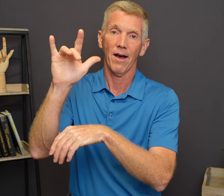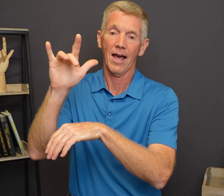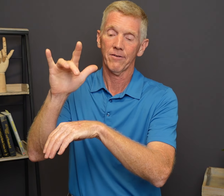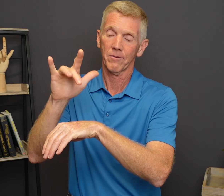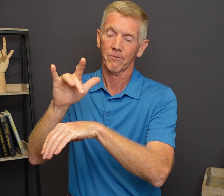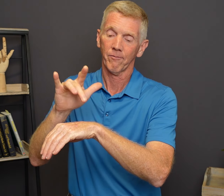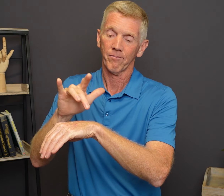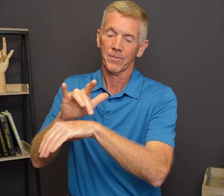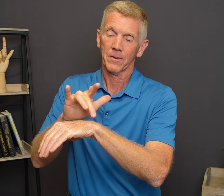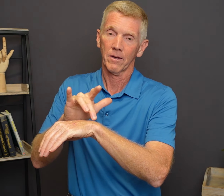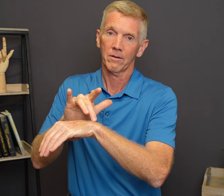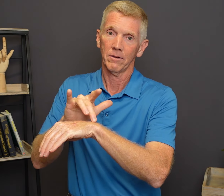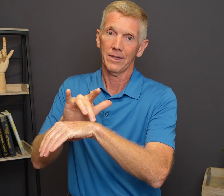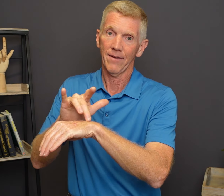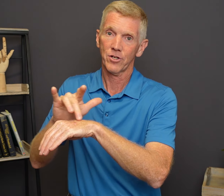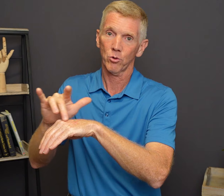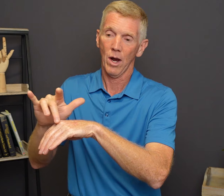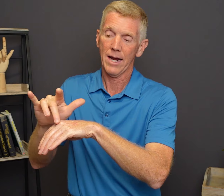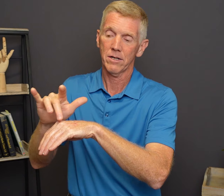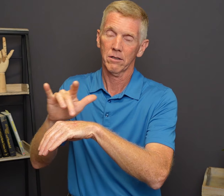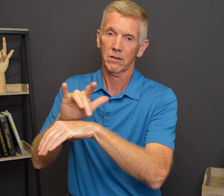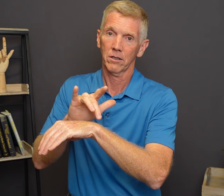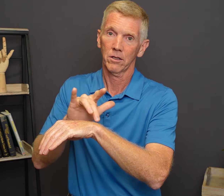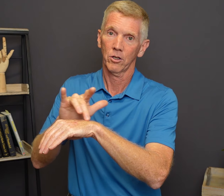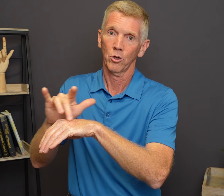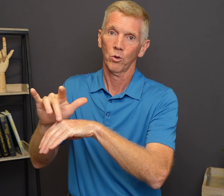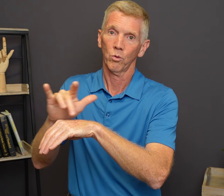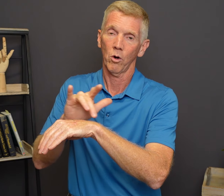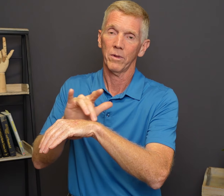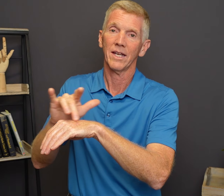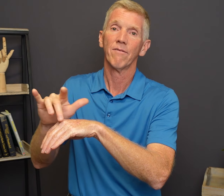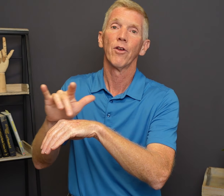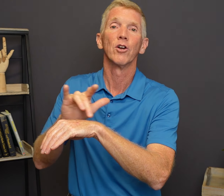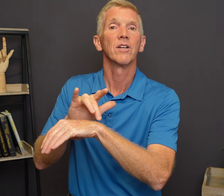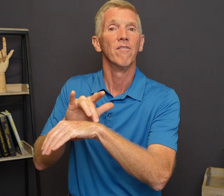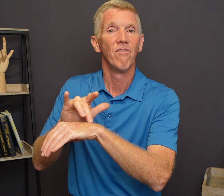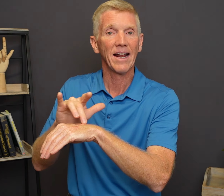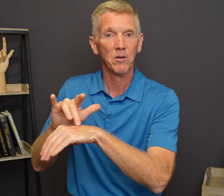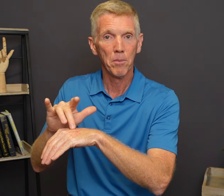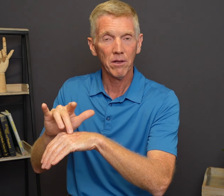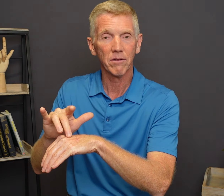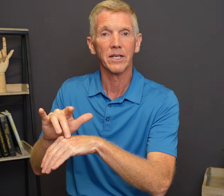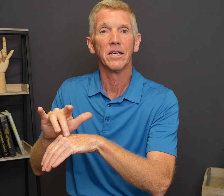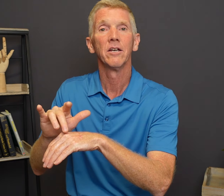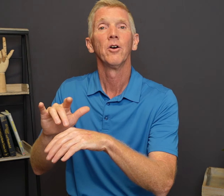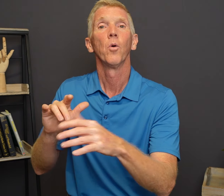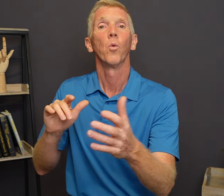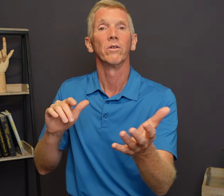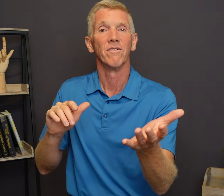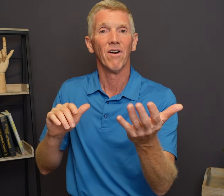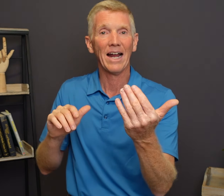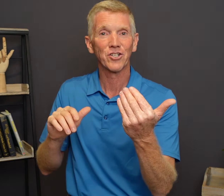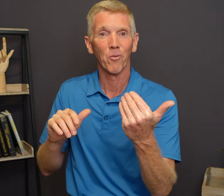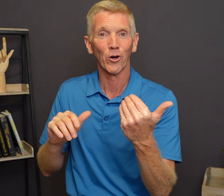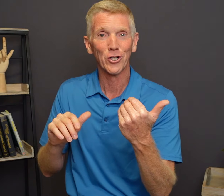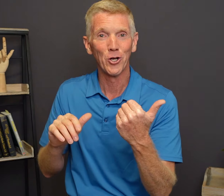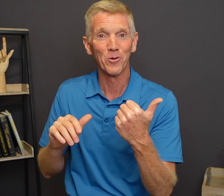25, left to right, room. If there's availability, we'll invite some more students